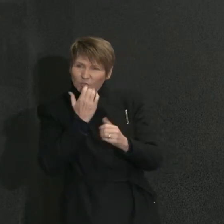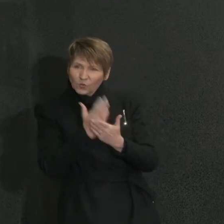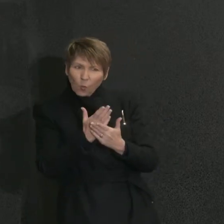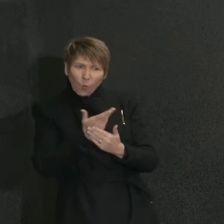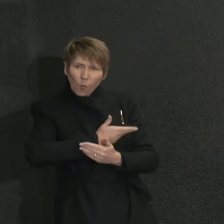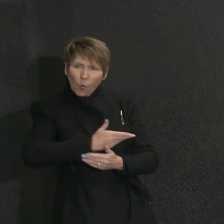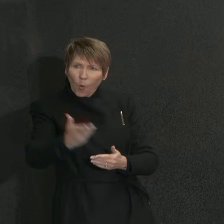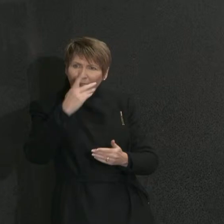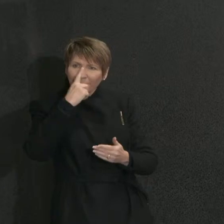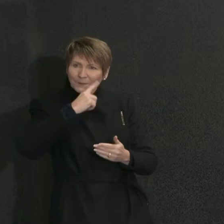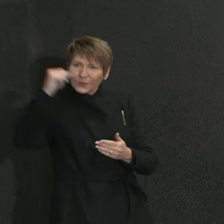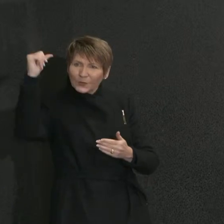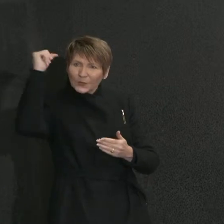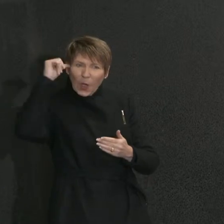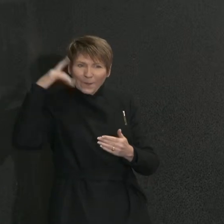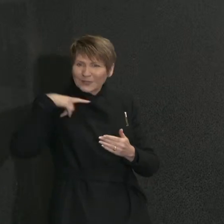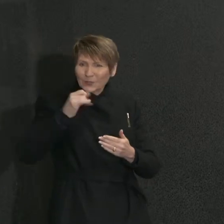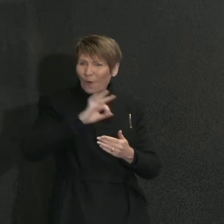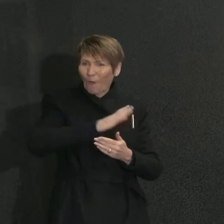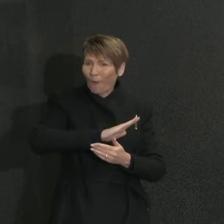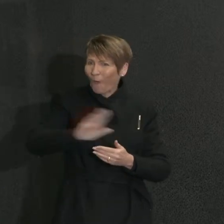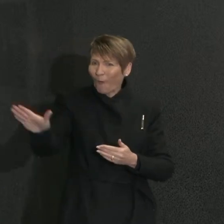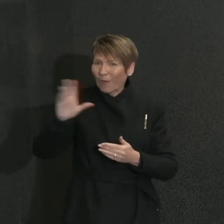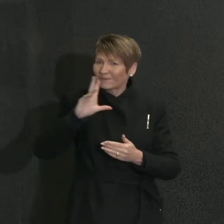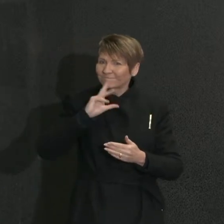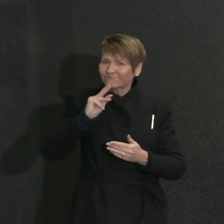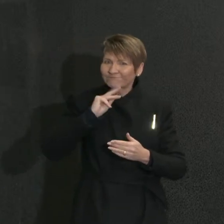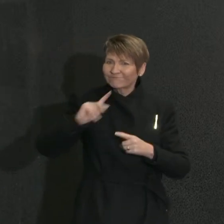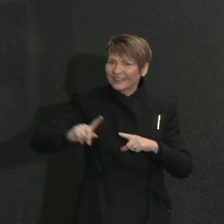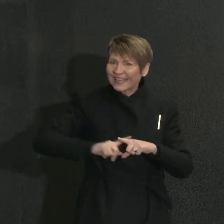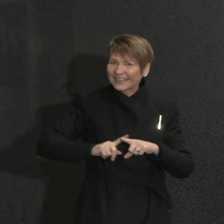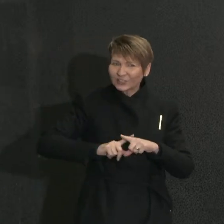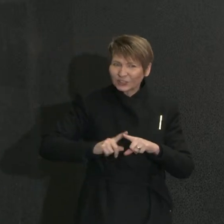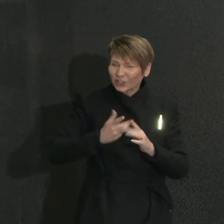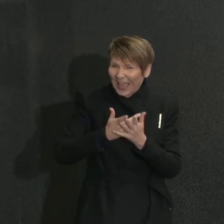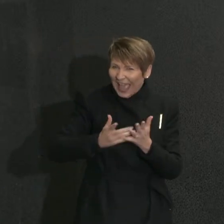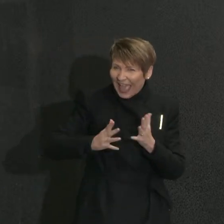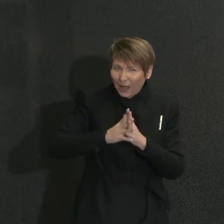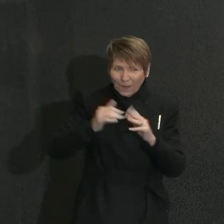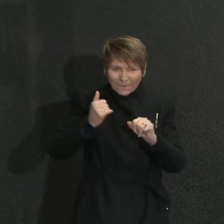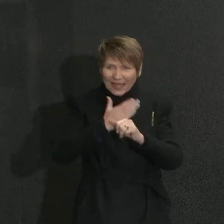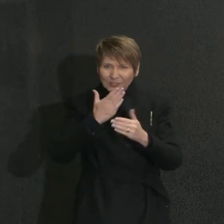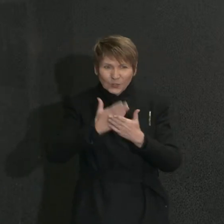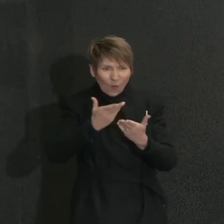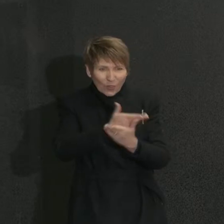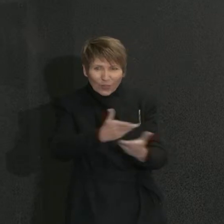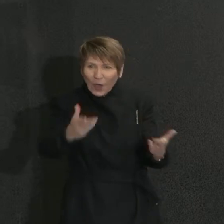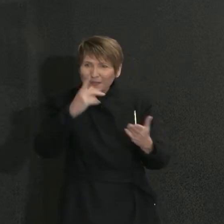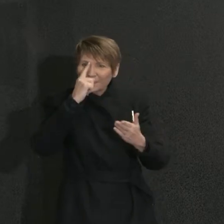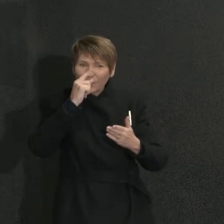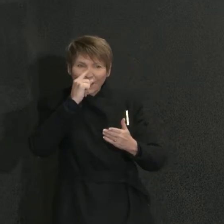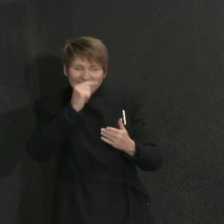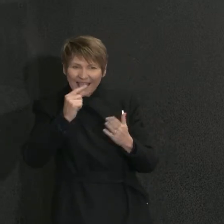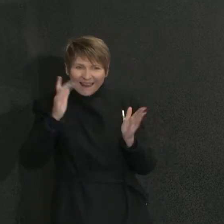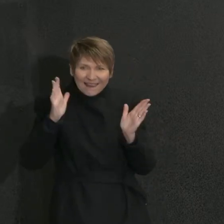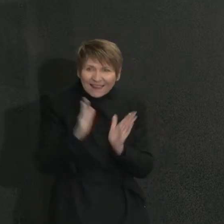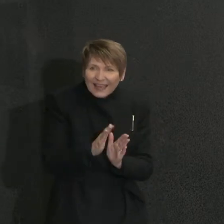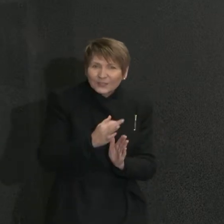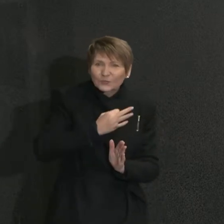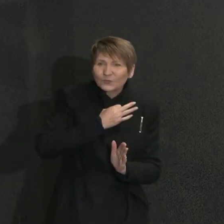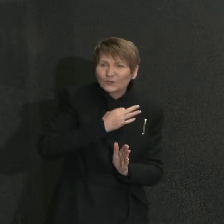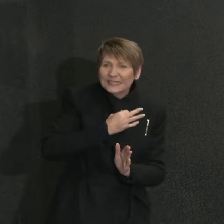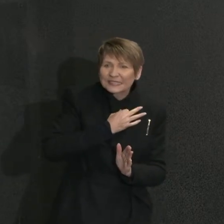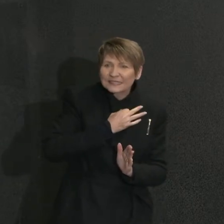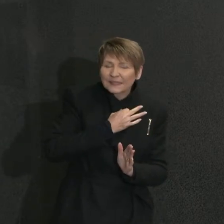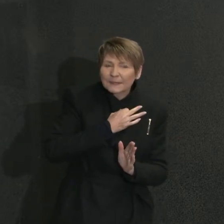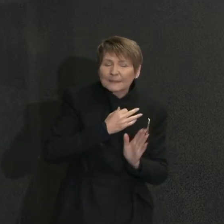to get the message out to a bigger number of people? I would never rule out doing more. I would never rule out doing things differently. That's